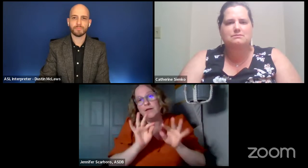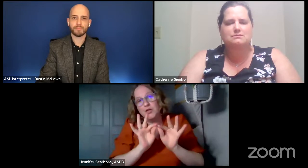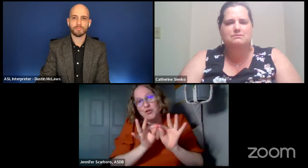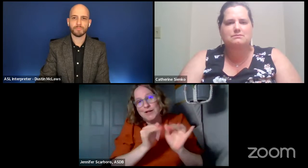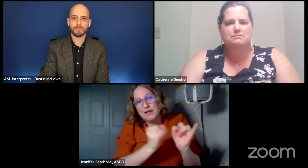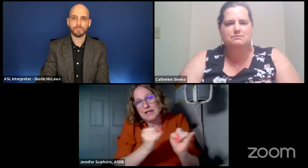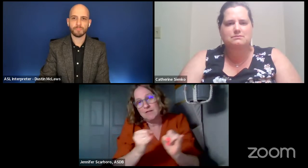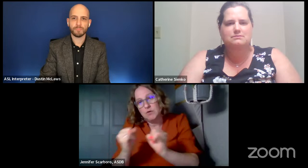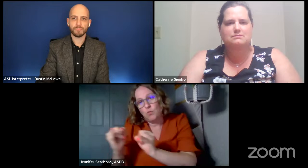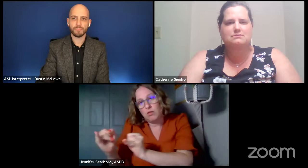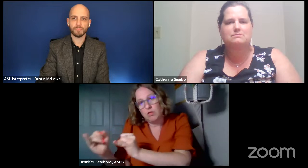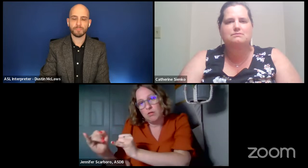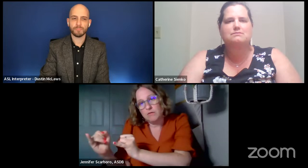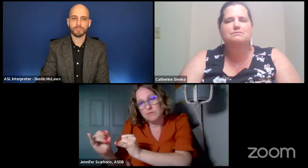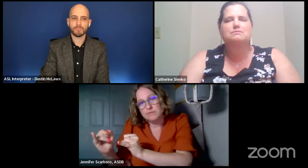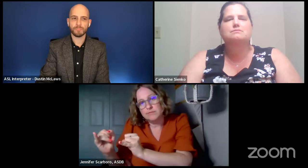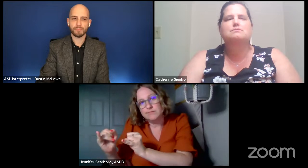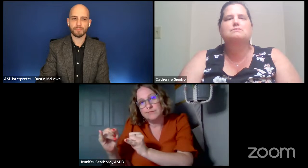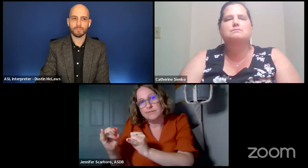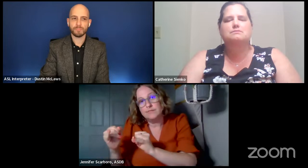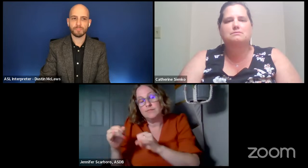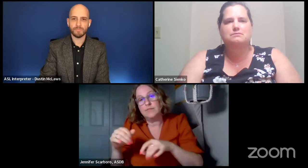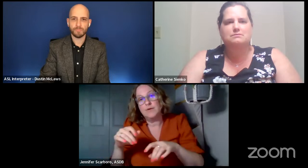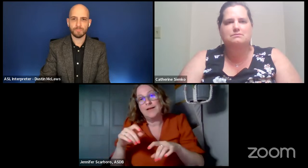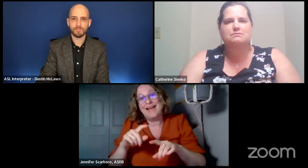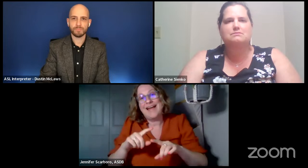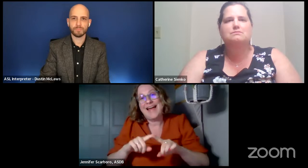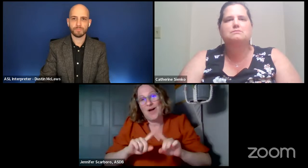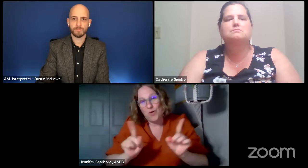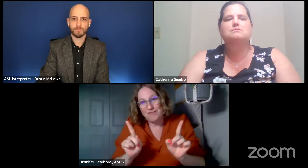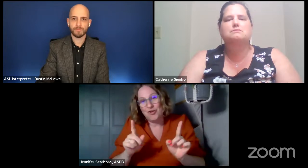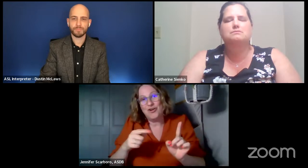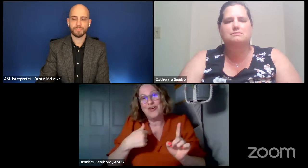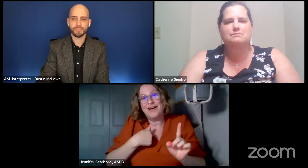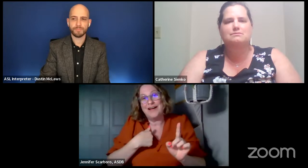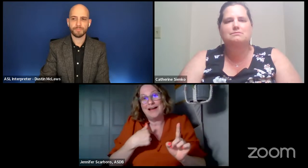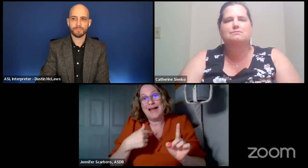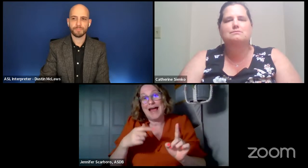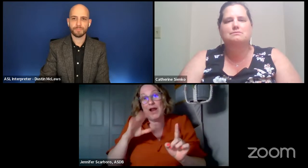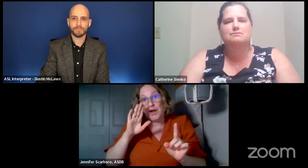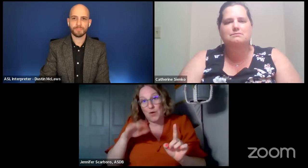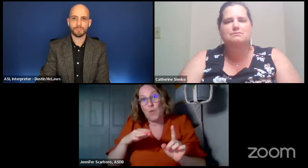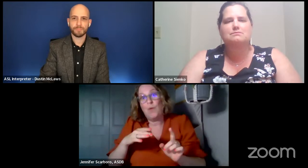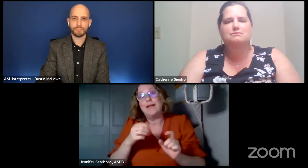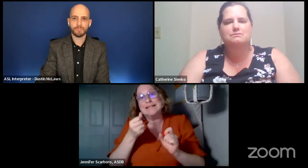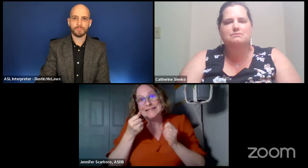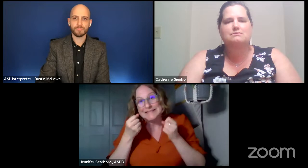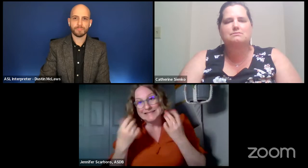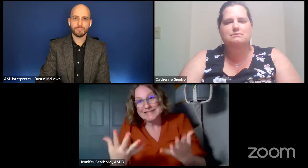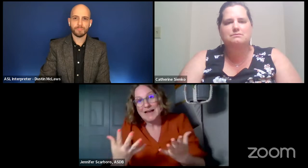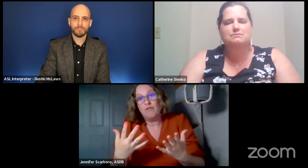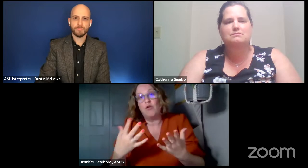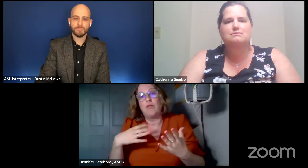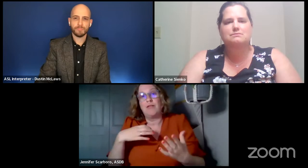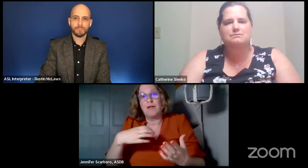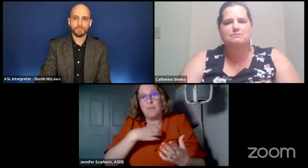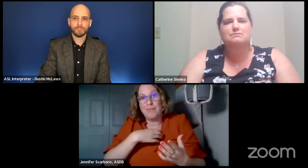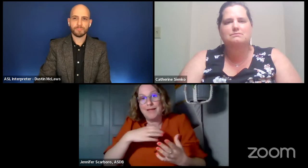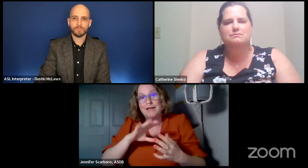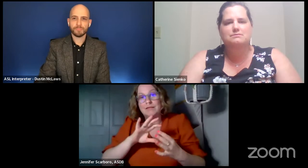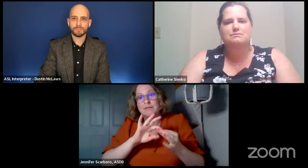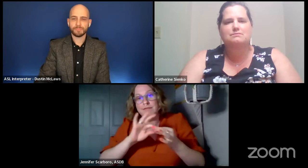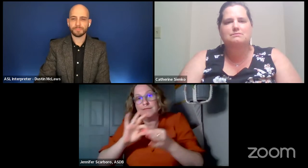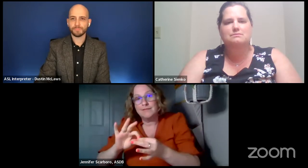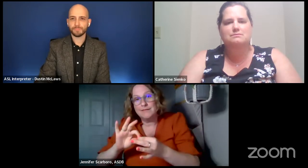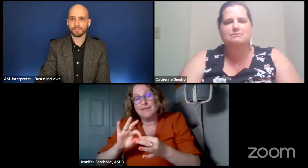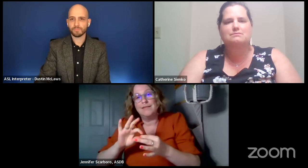I know we've had a lot of focus on individual interpreters, but however, we